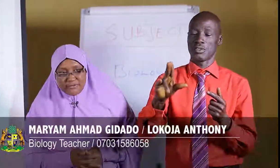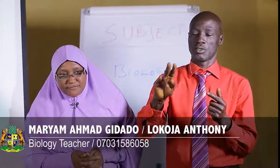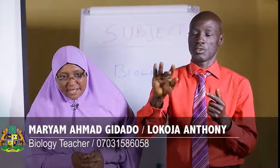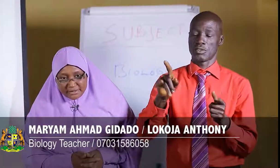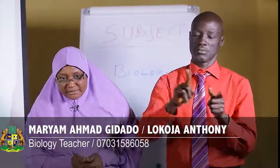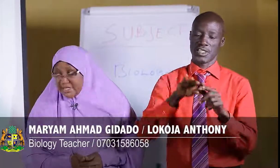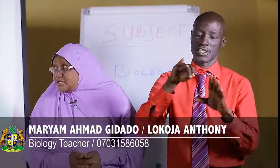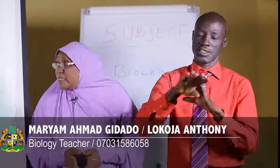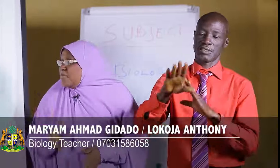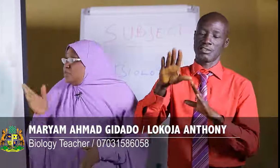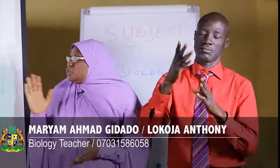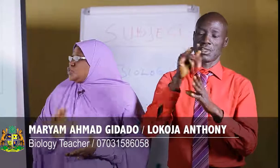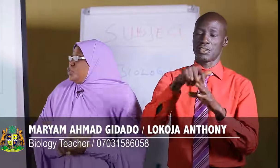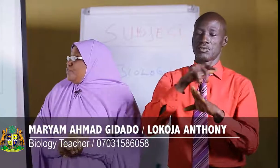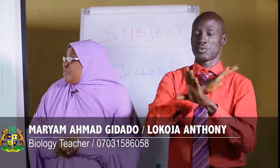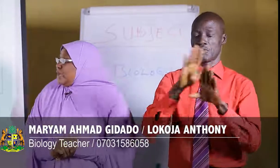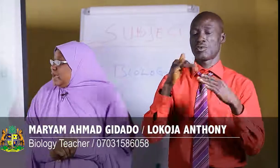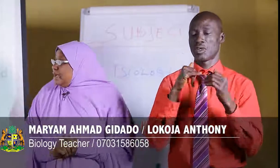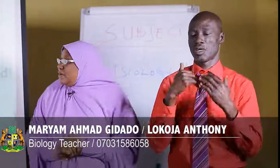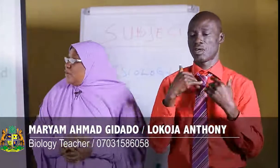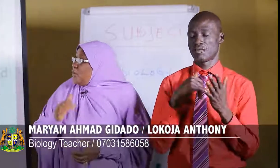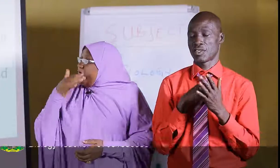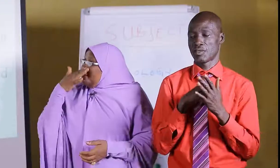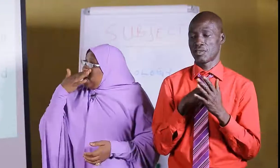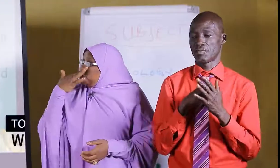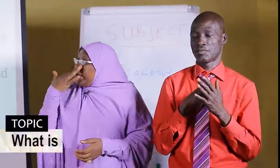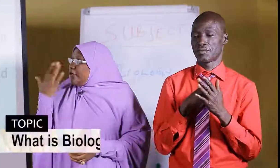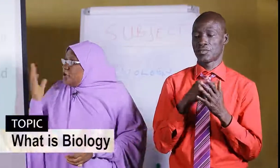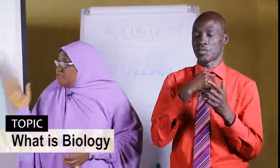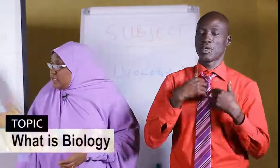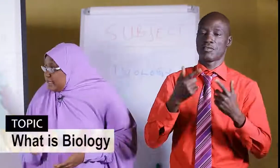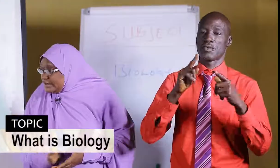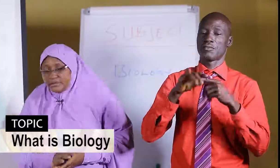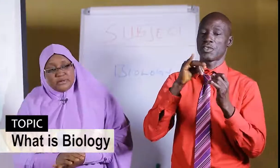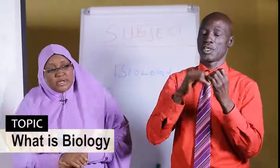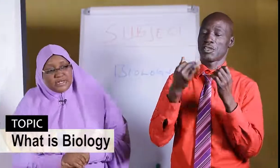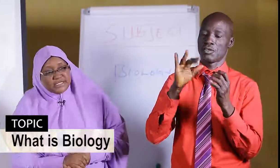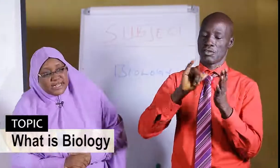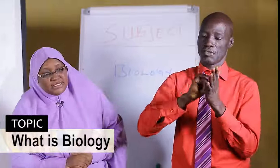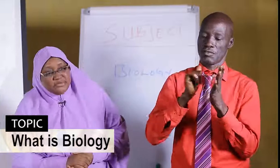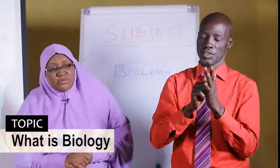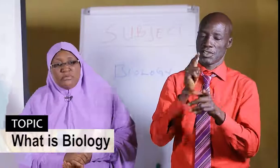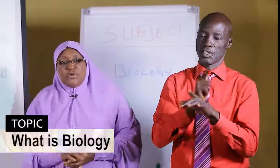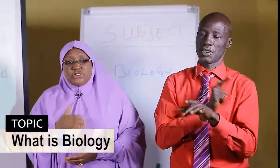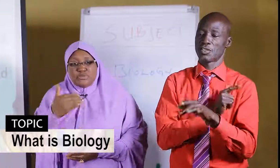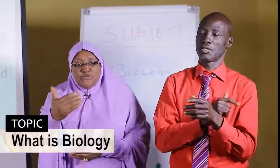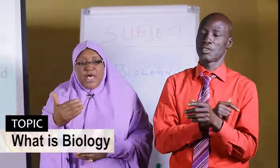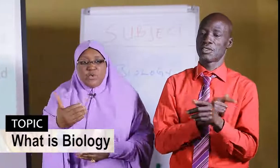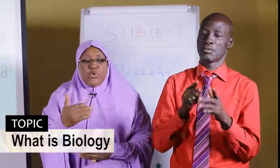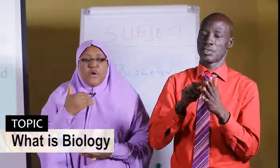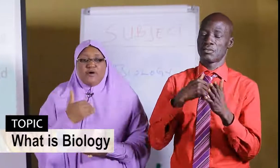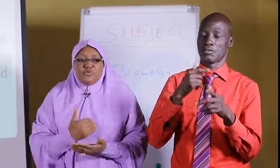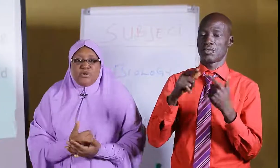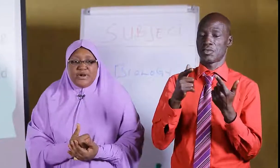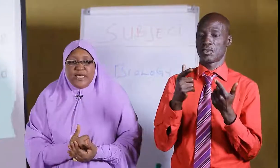not find that. So we have come to the end of this lesson, but before I